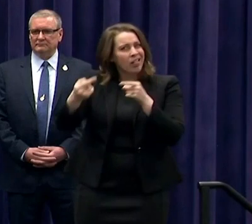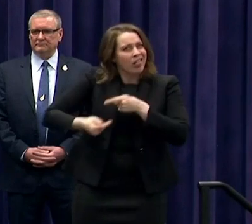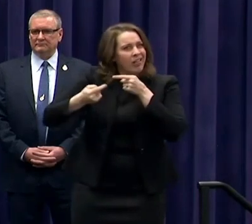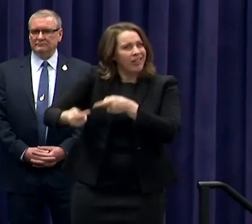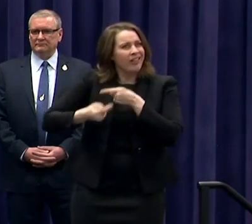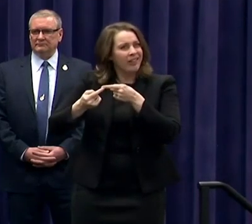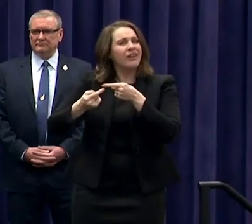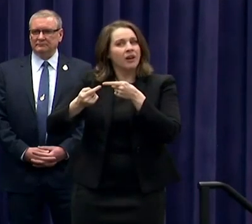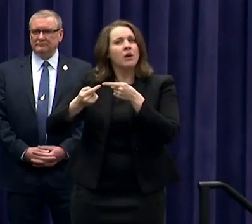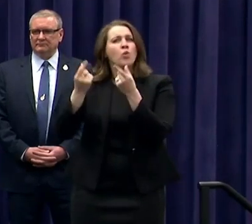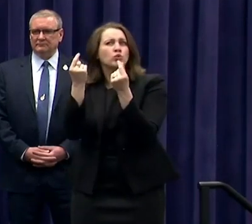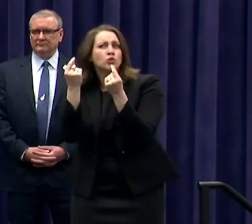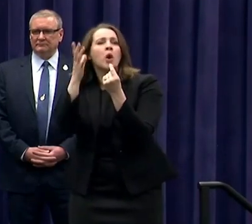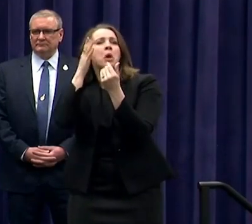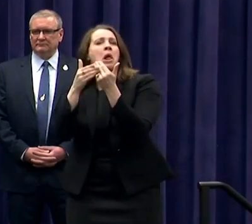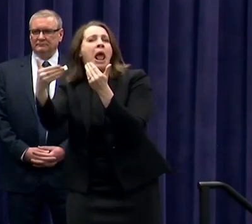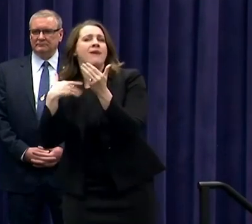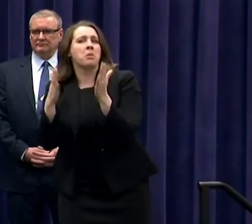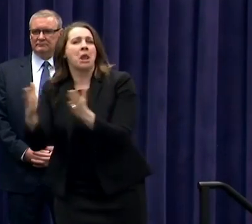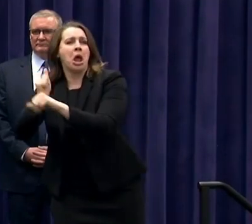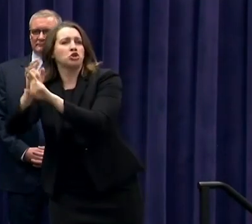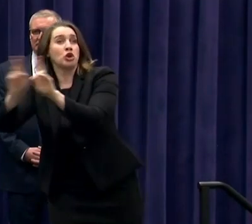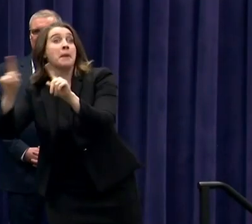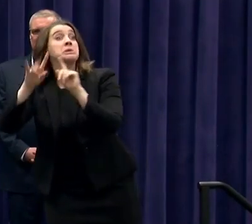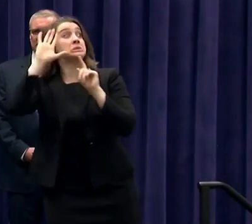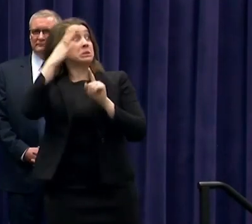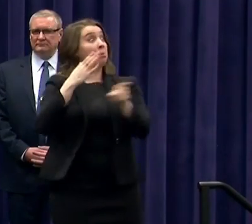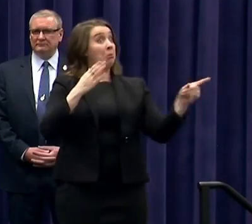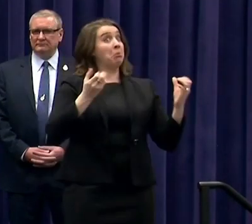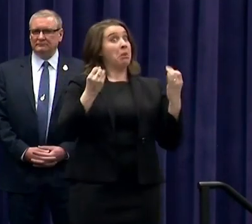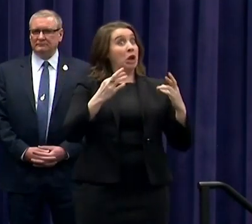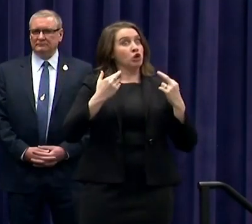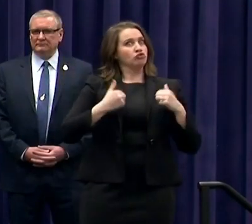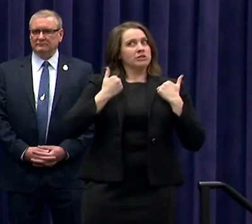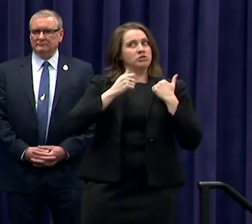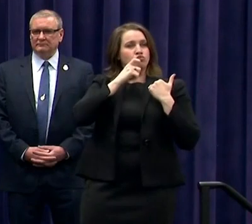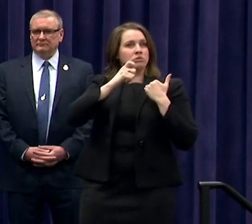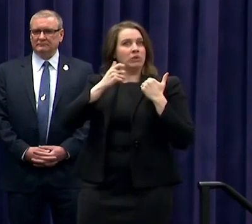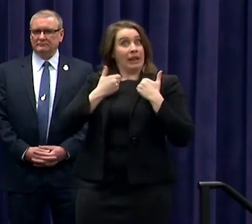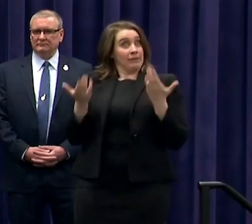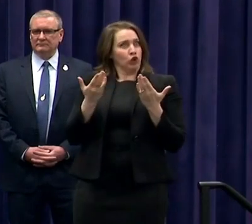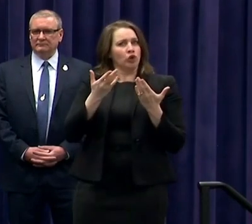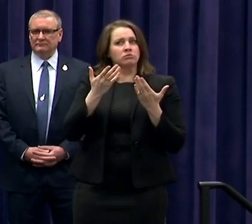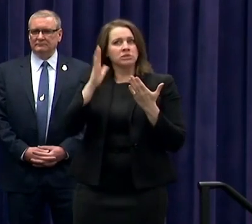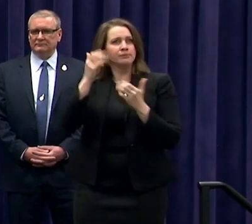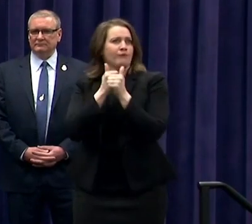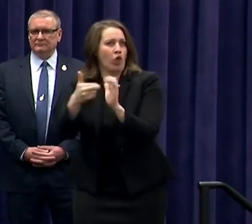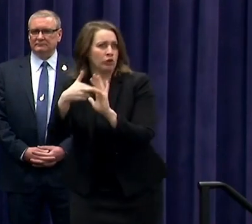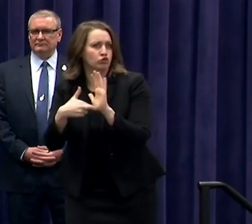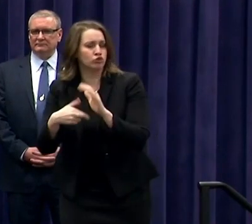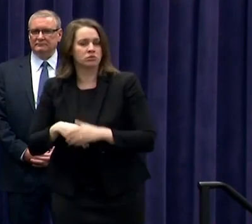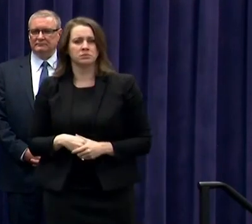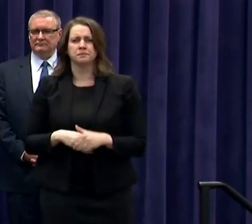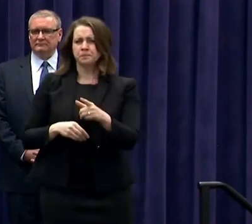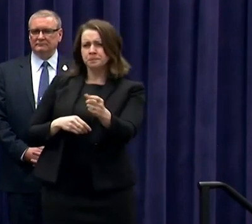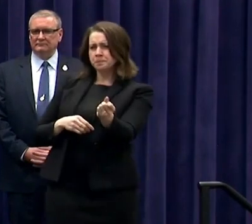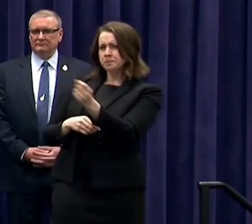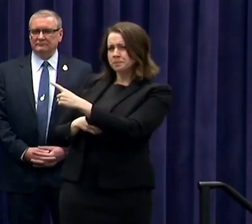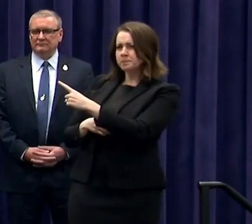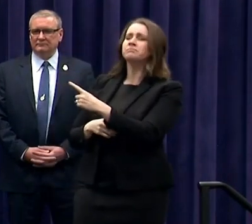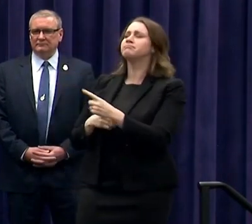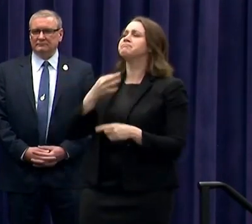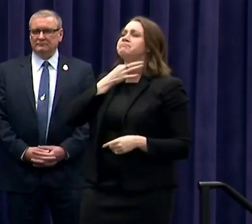has responded remarkably well. I've got a couple of questions for my colleague, Craig Sure. Wall. Mayor, could you address the police board and